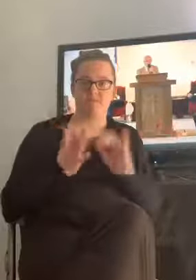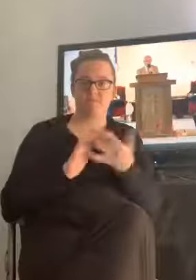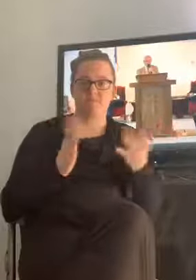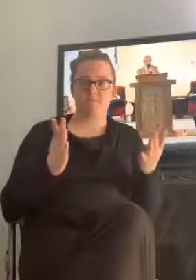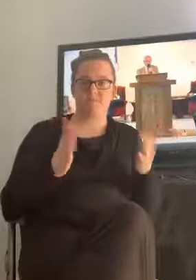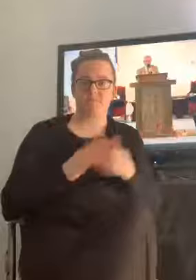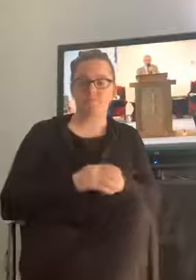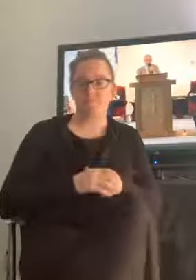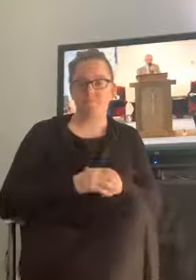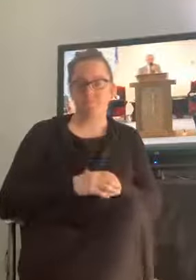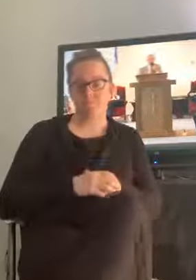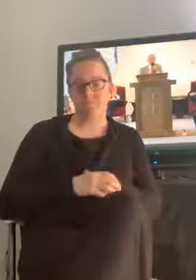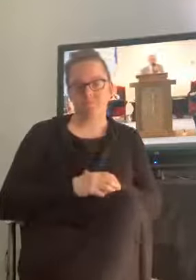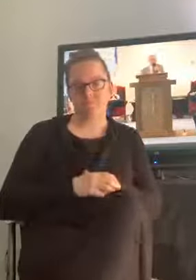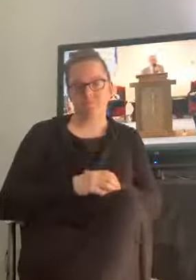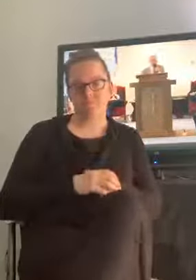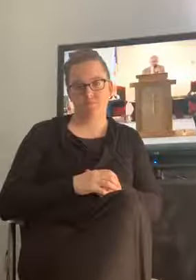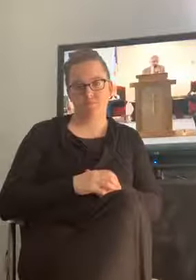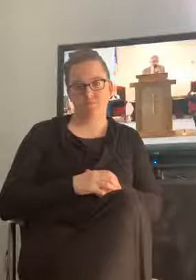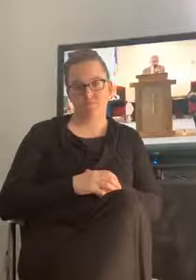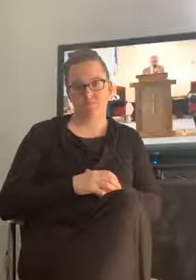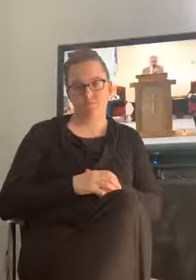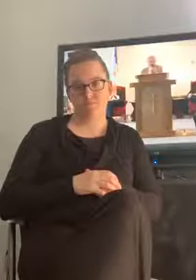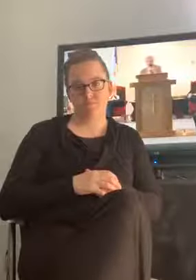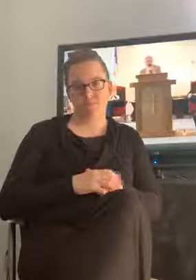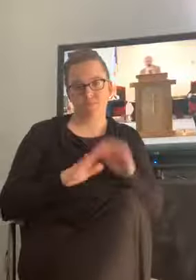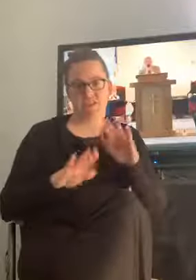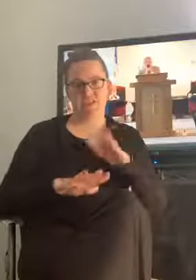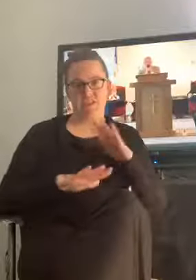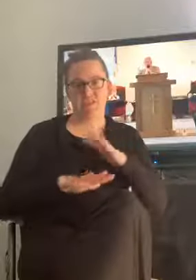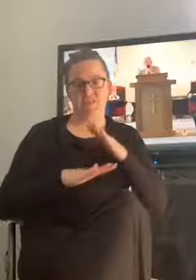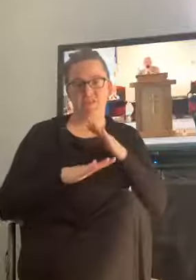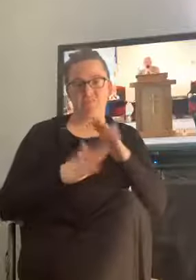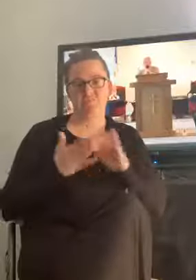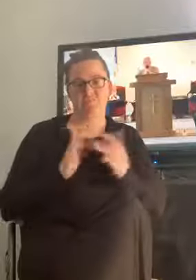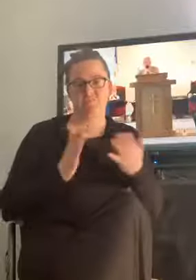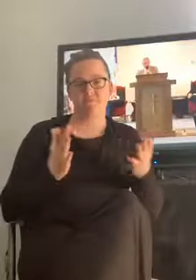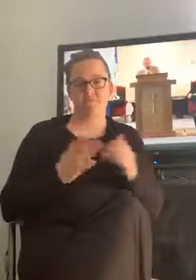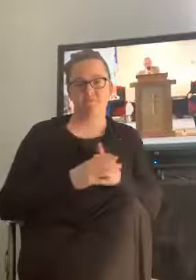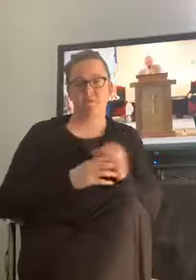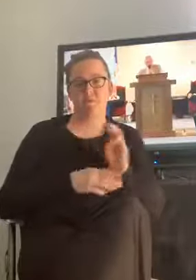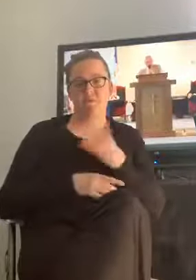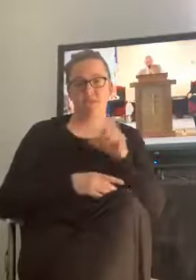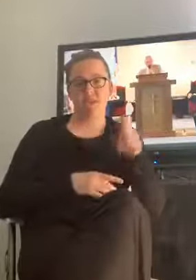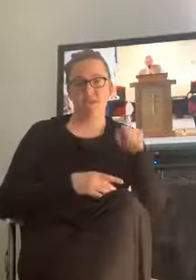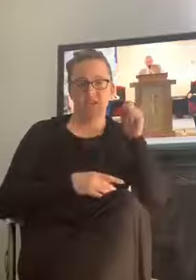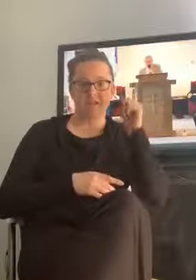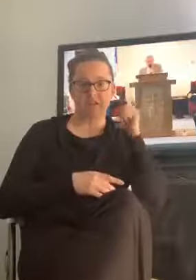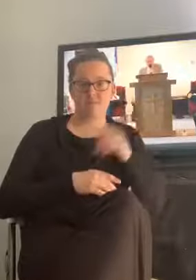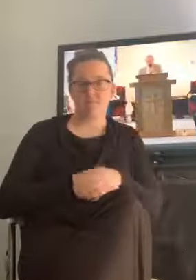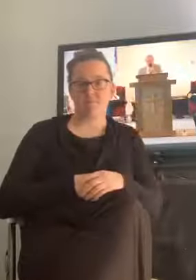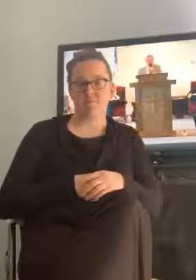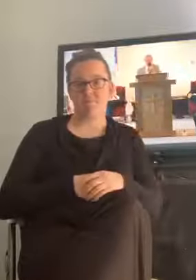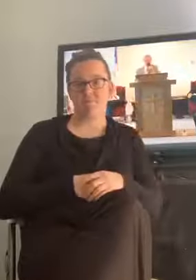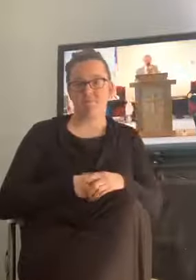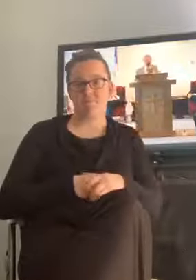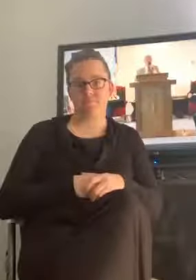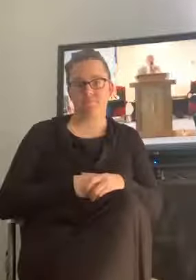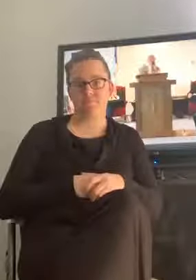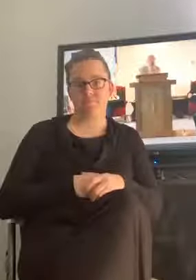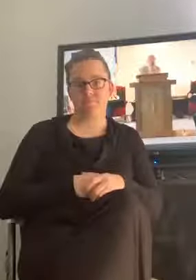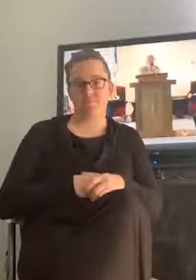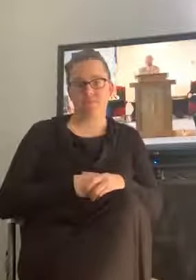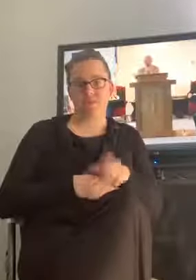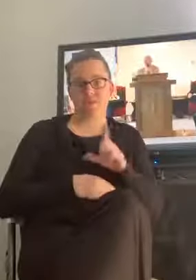of God. I emphasize that this morning because we need to understand that the Lord will